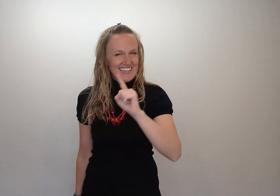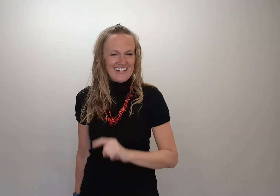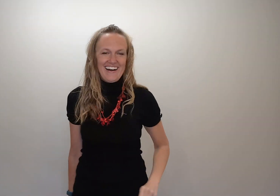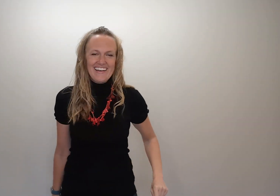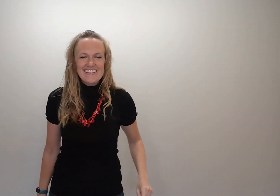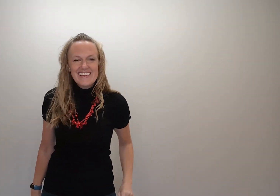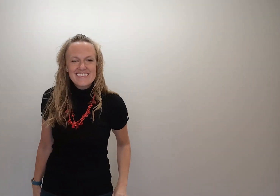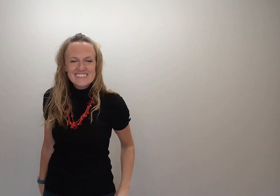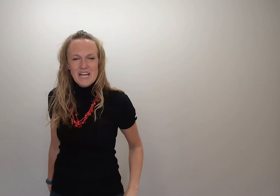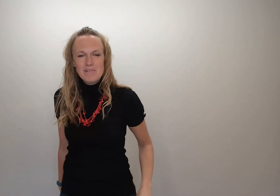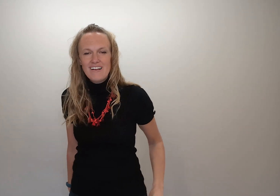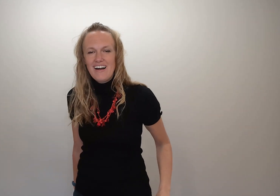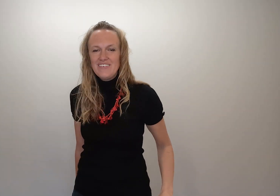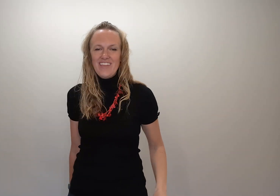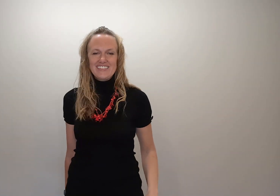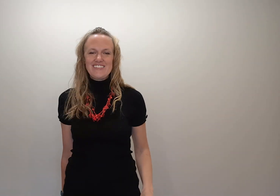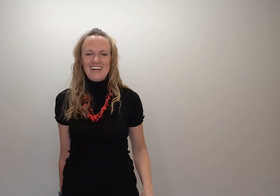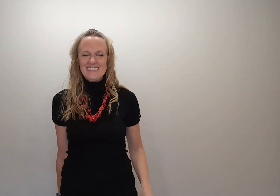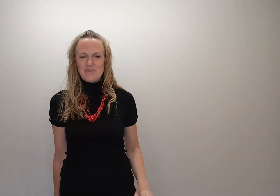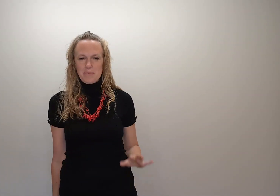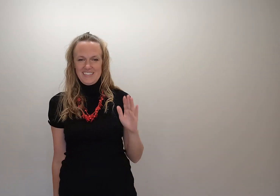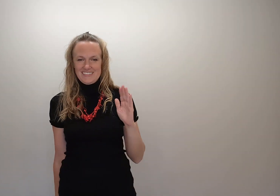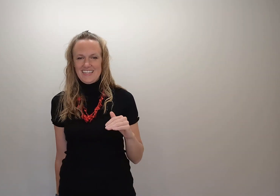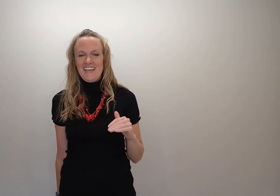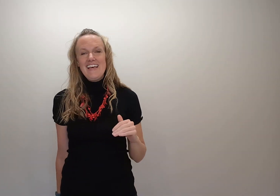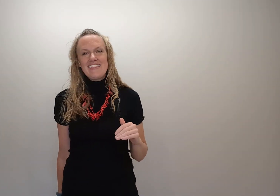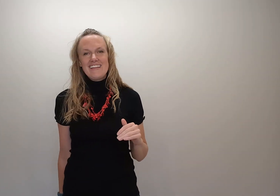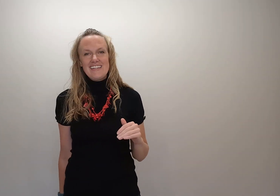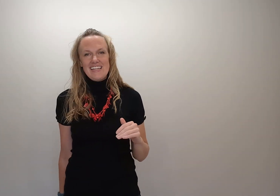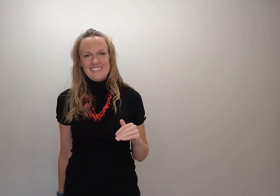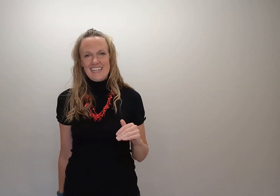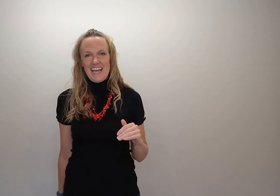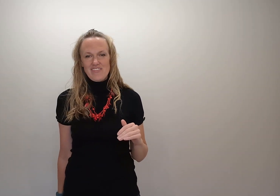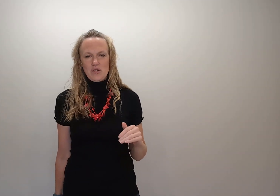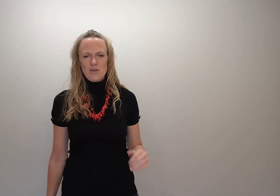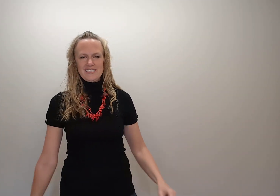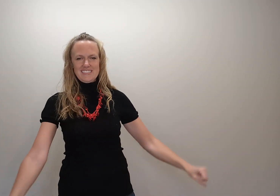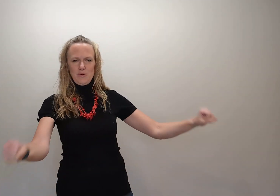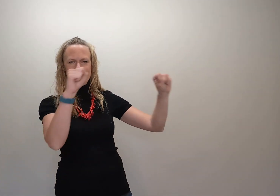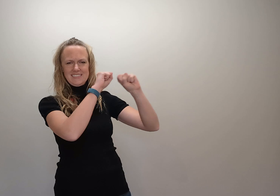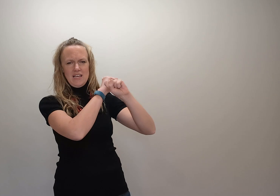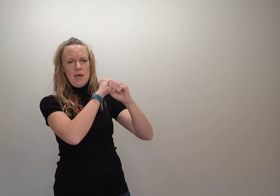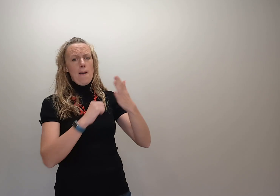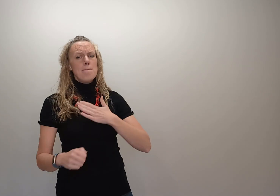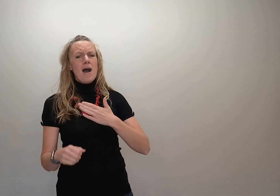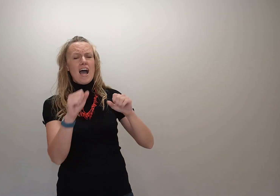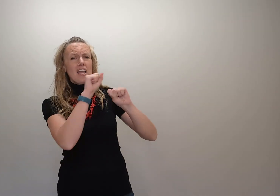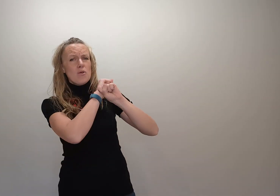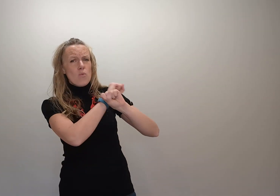said God. And then it was a couple extra lines. It repeats the second half of the chorus twice. My